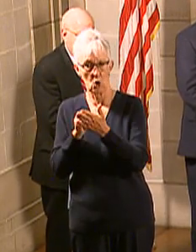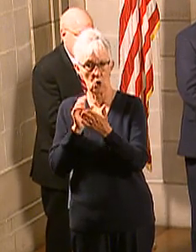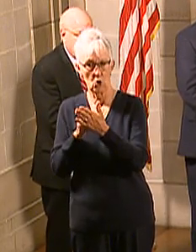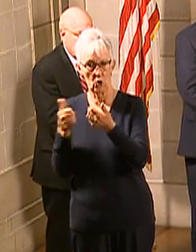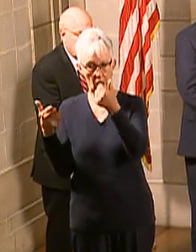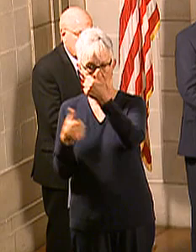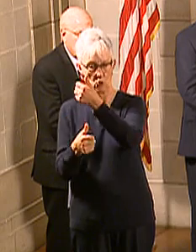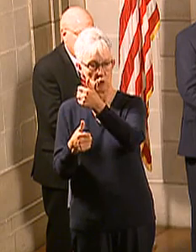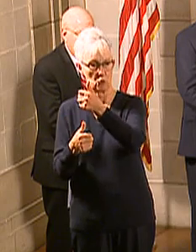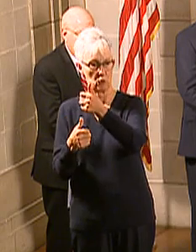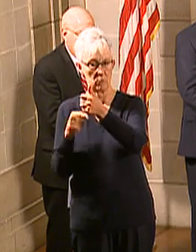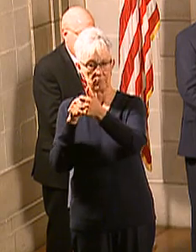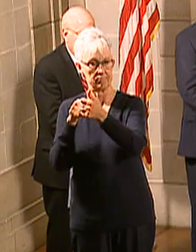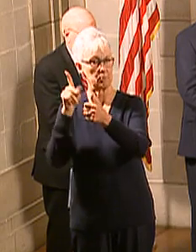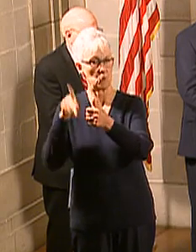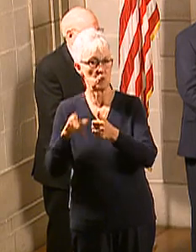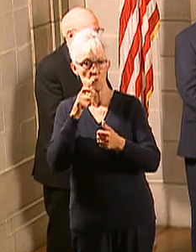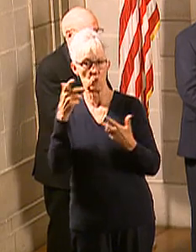mentor.